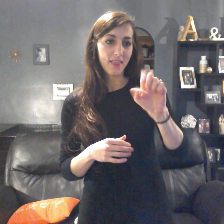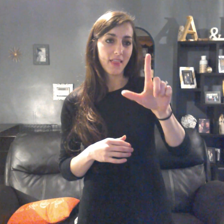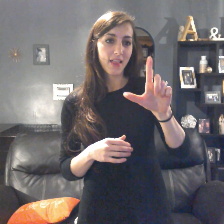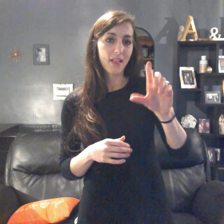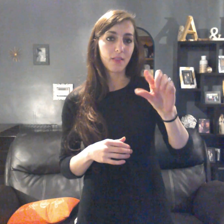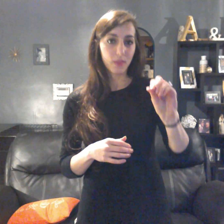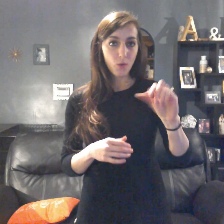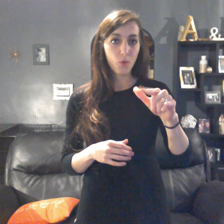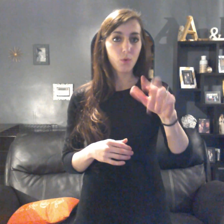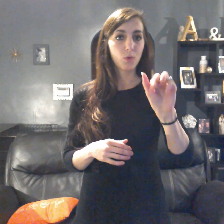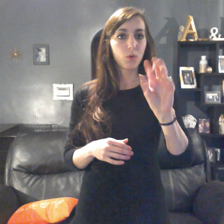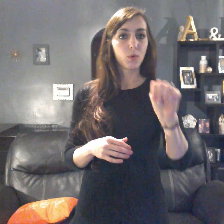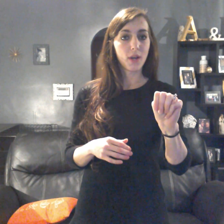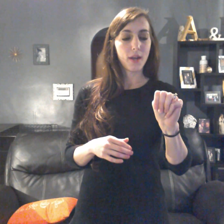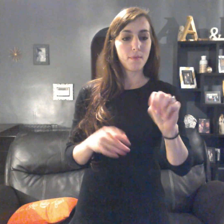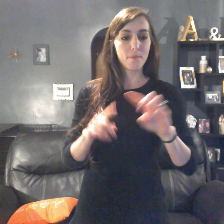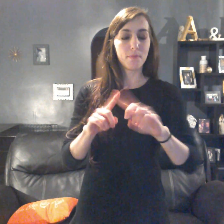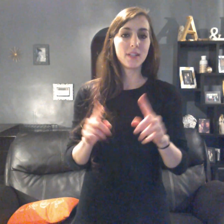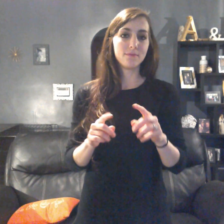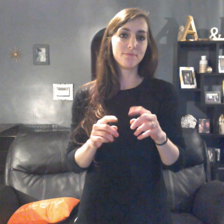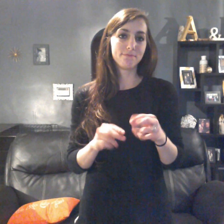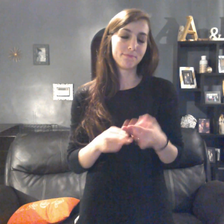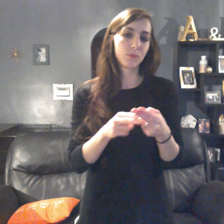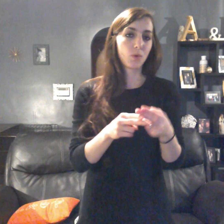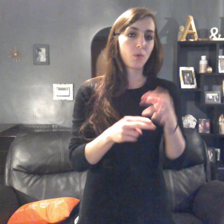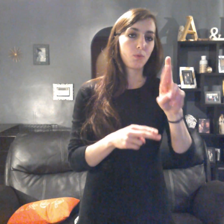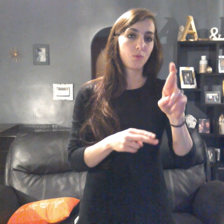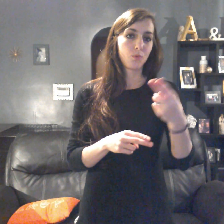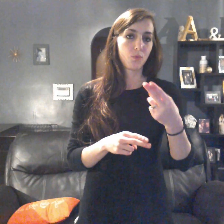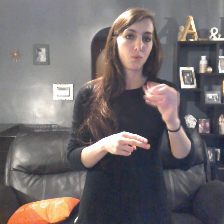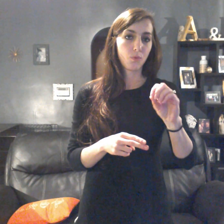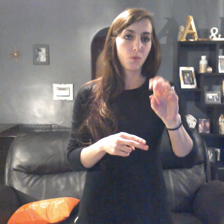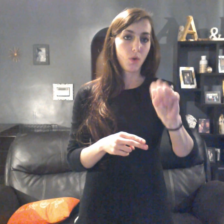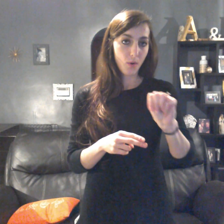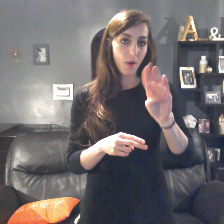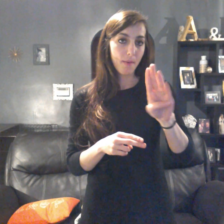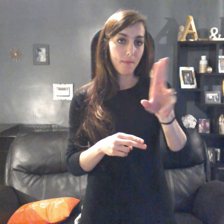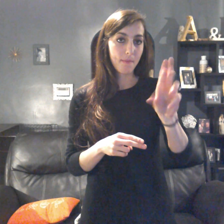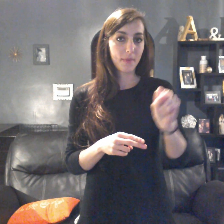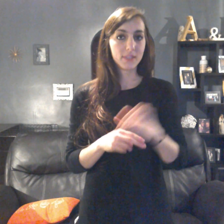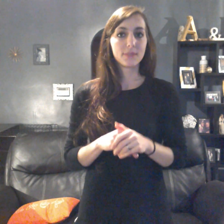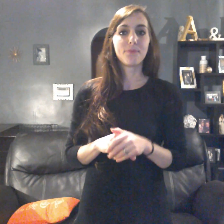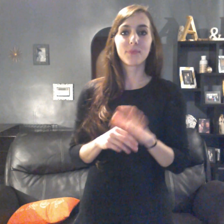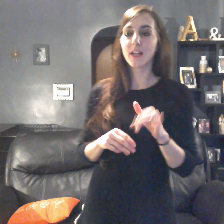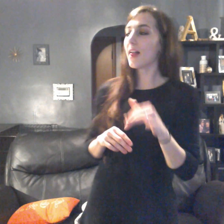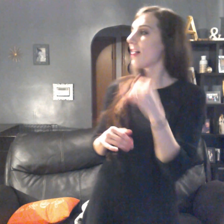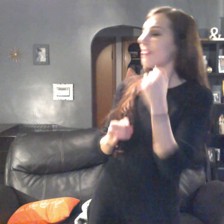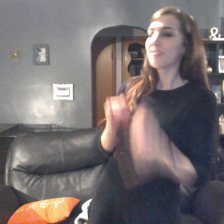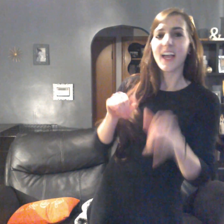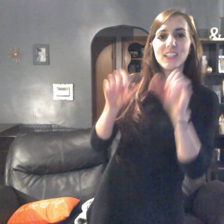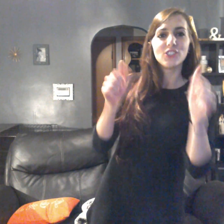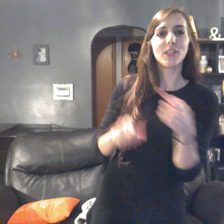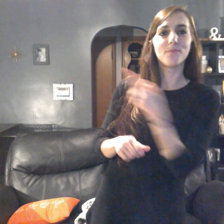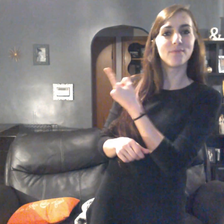elimination, Sean, what's that last shape? It's a trapezoid. Look at this. We have 2 what kind of sides? 2